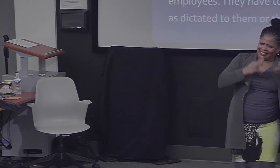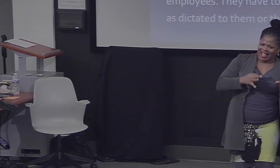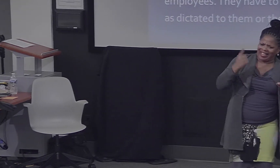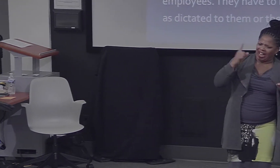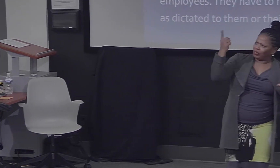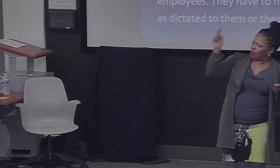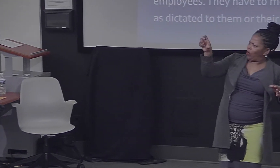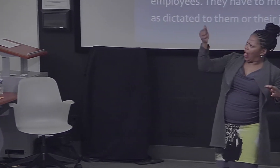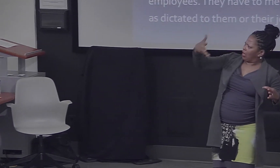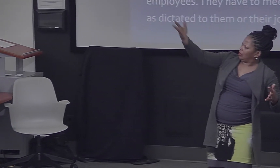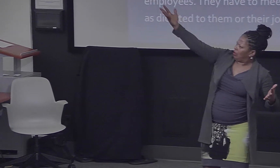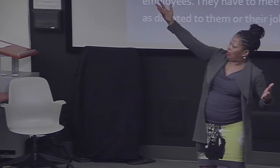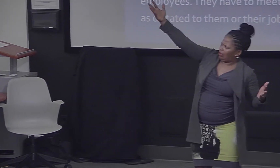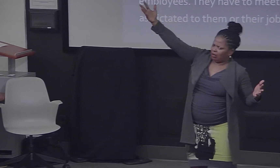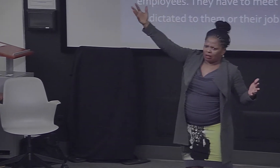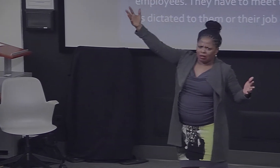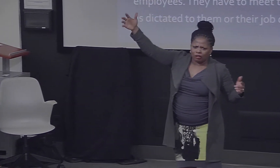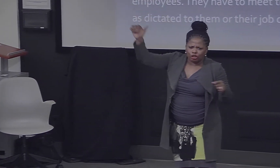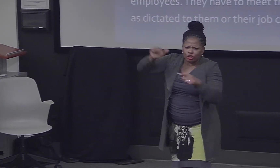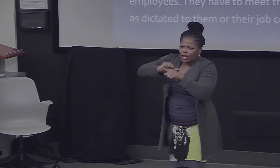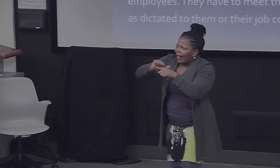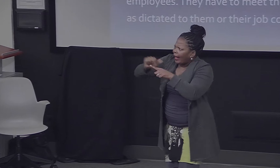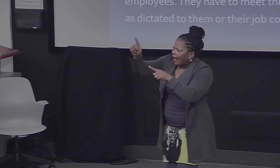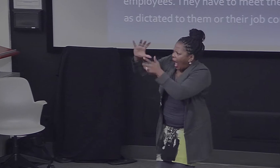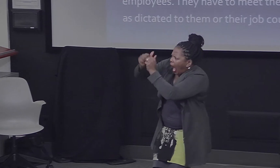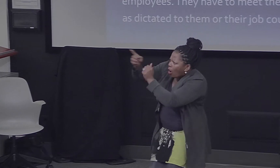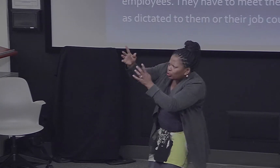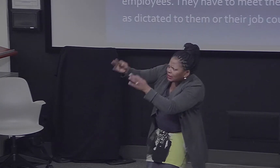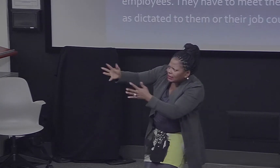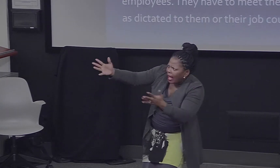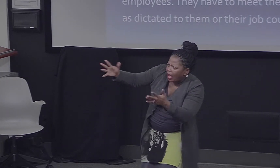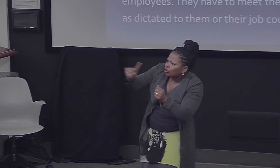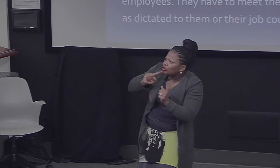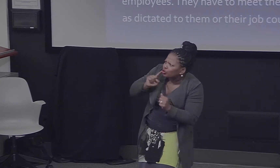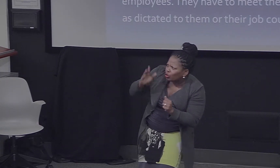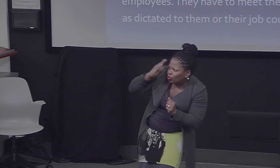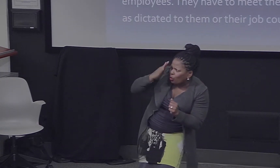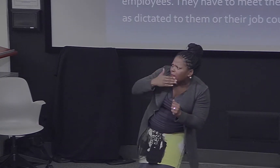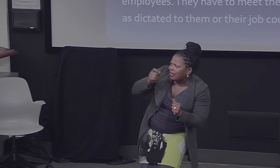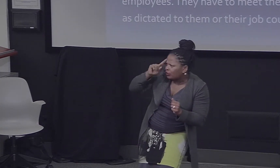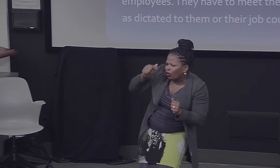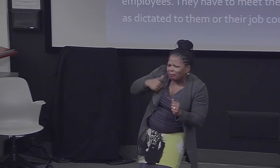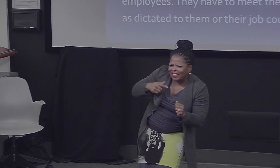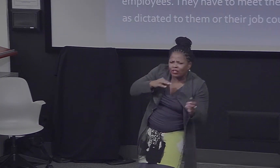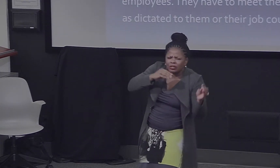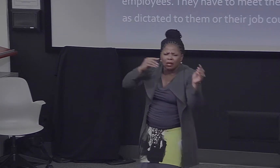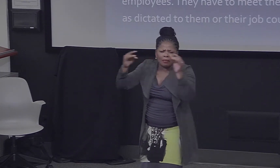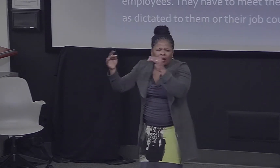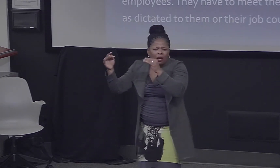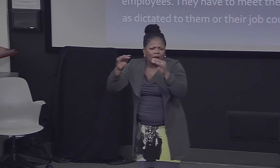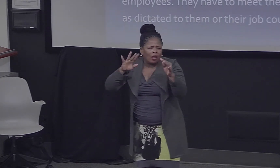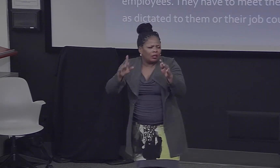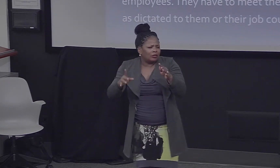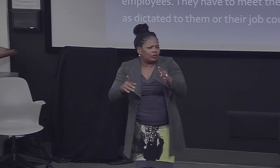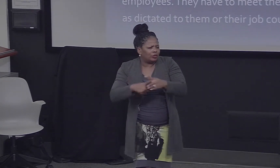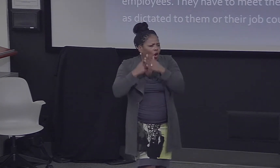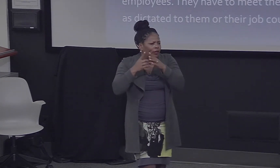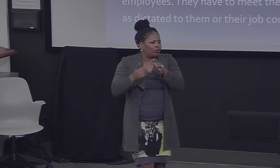This interpreter noticed the difference in the original scheduling where a consumer would directly ask